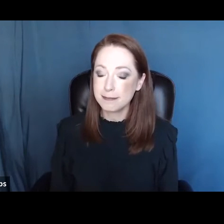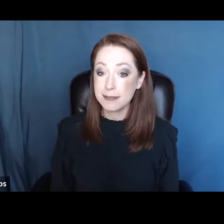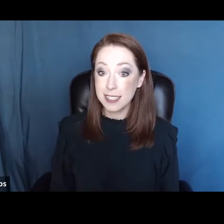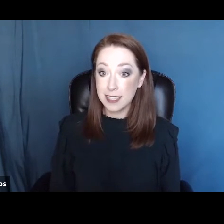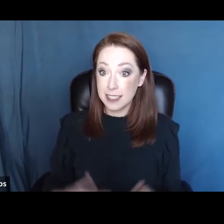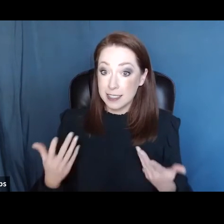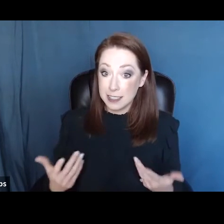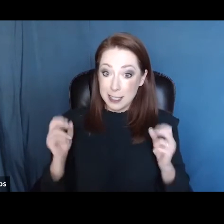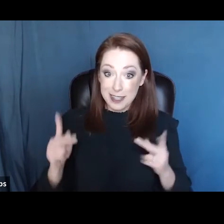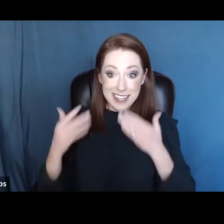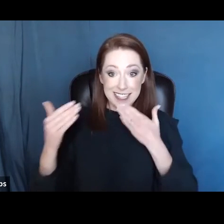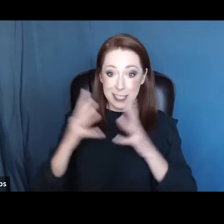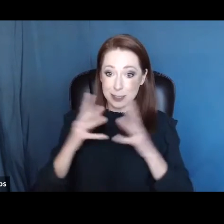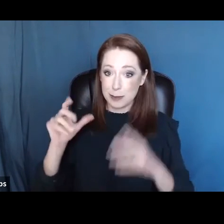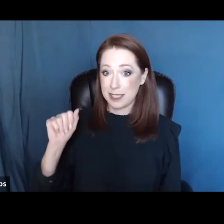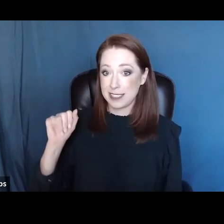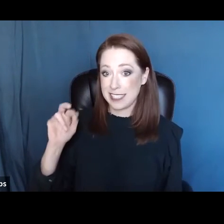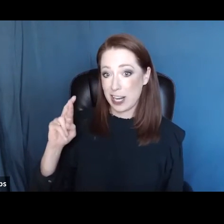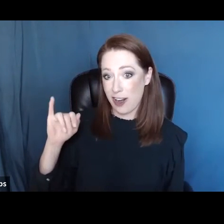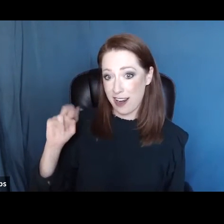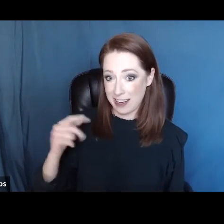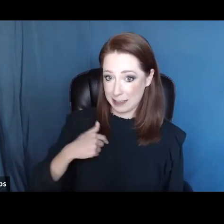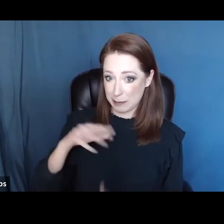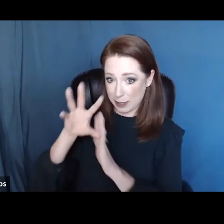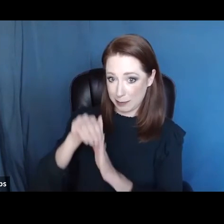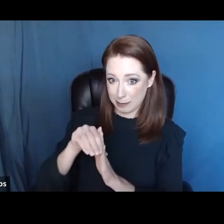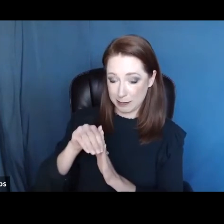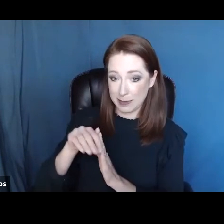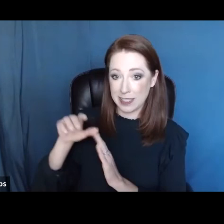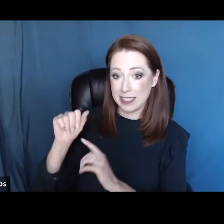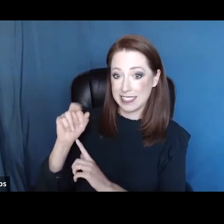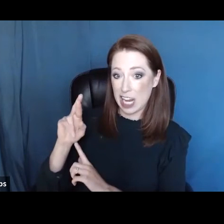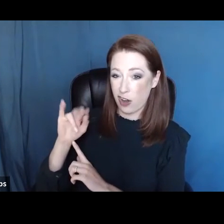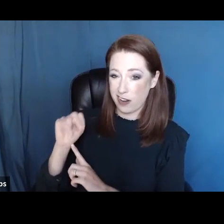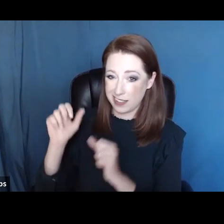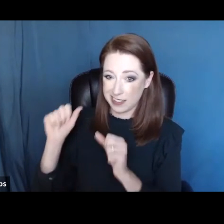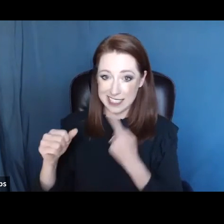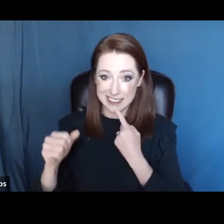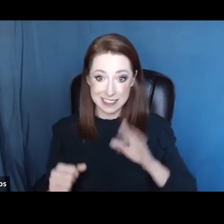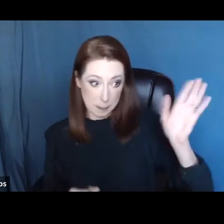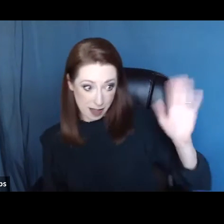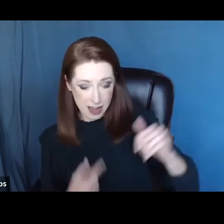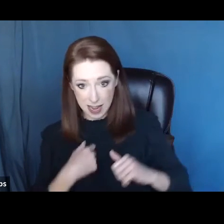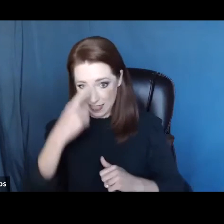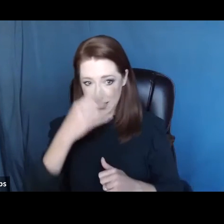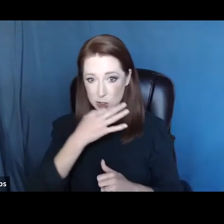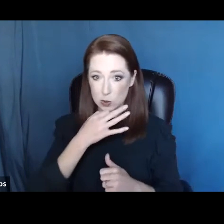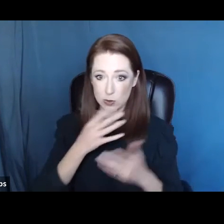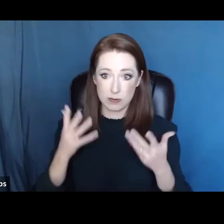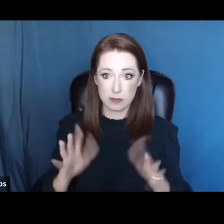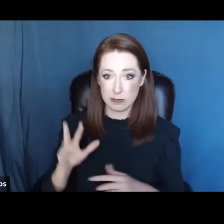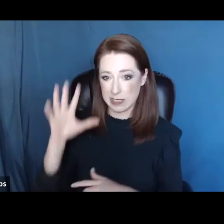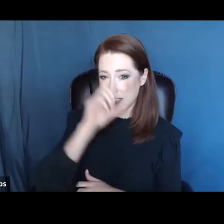Okay, thank you so much. Erin, I'm going to turn my camera off so you can say goodbye. I think maybe we're kind of wrapping up soon. I guess it's 3 minutes early, so I